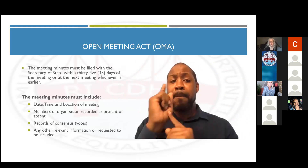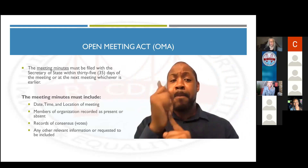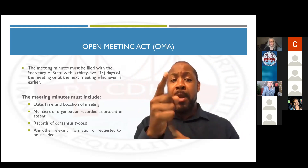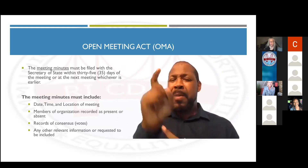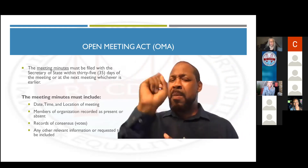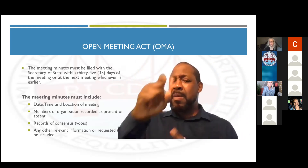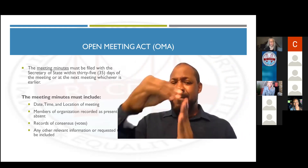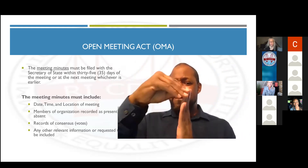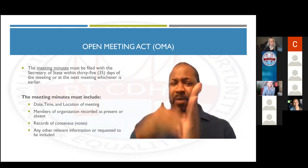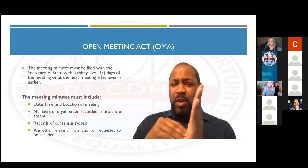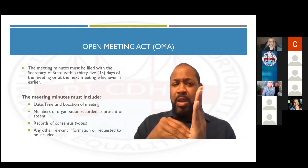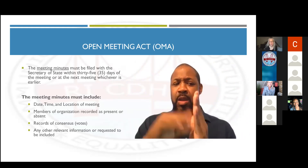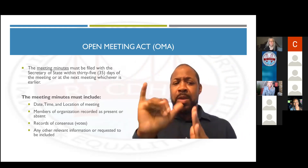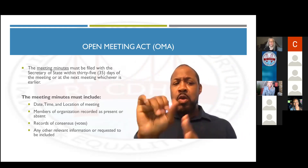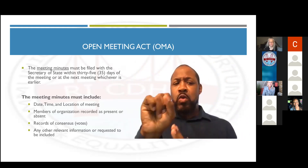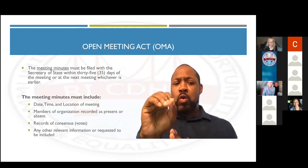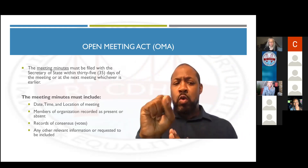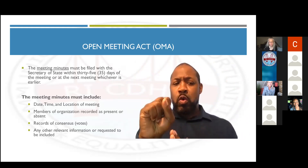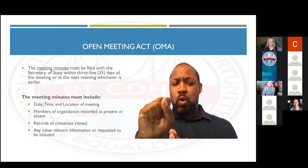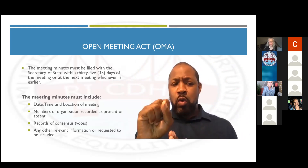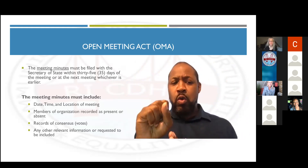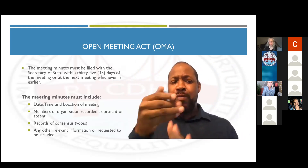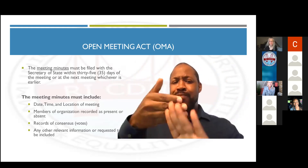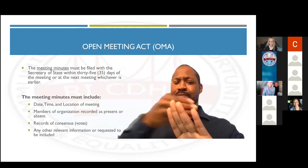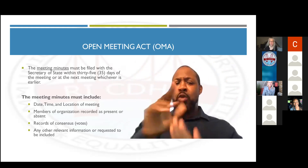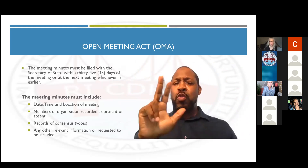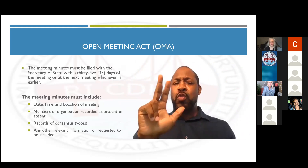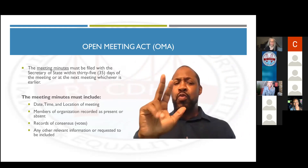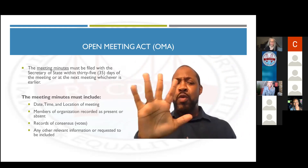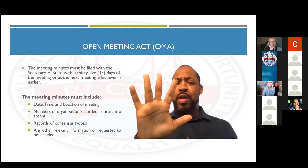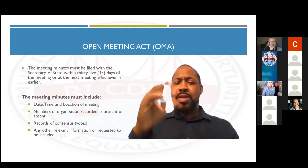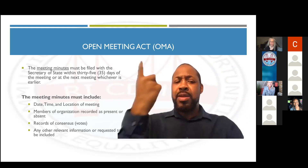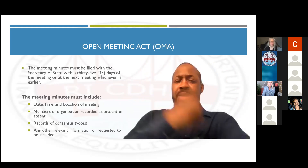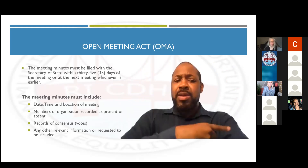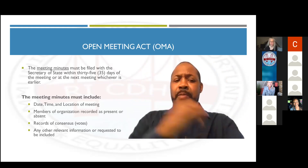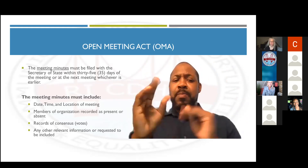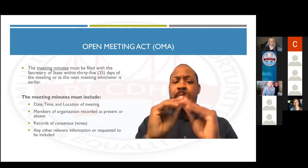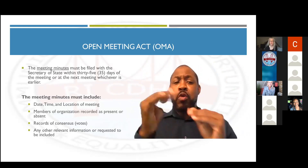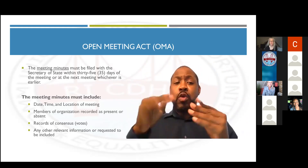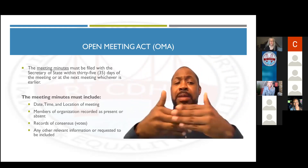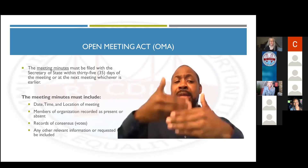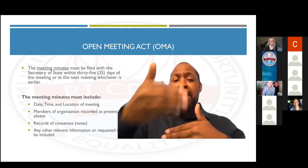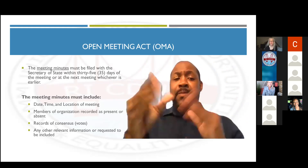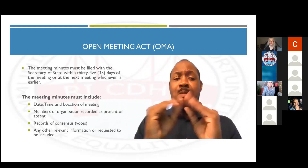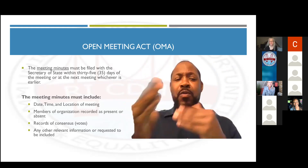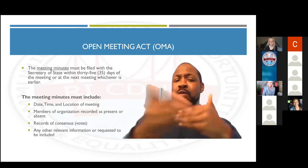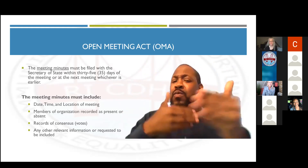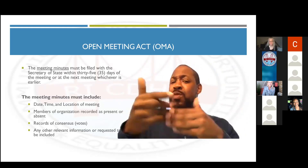will be writing minutes out, which will be approved by the chairperson of the committee. It should be within 35 days of the